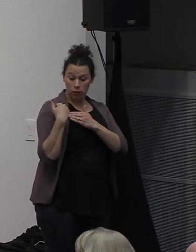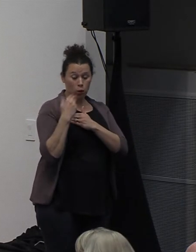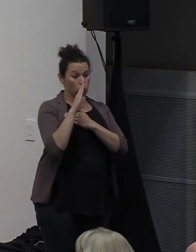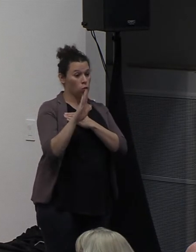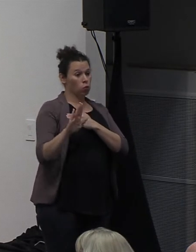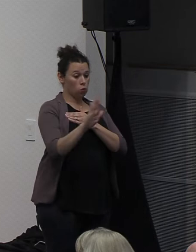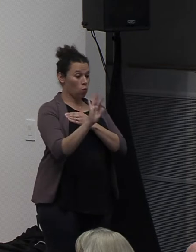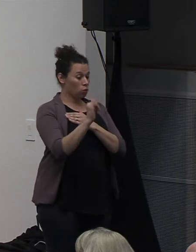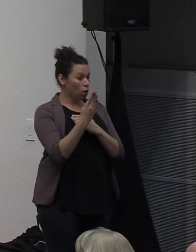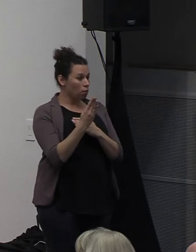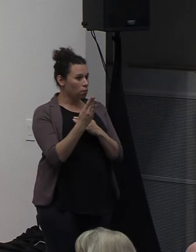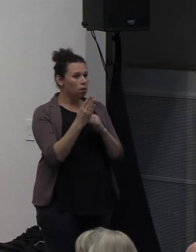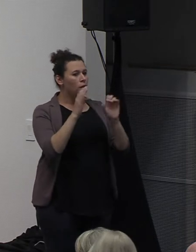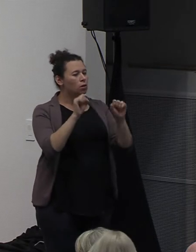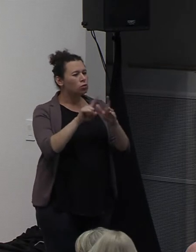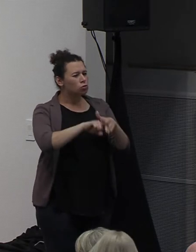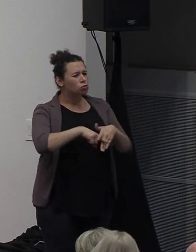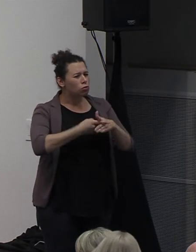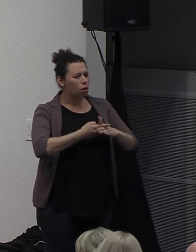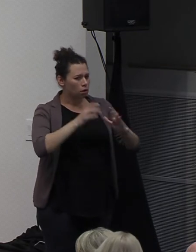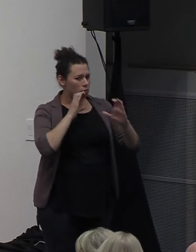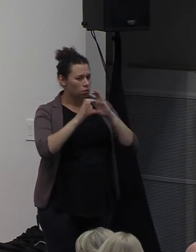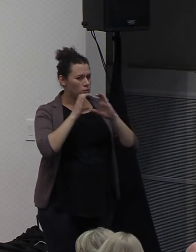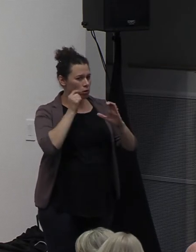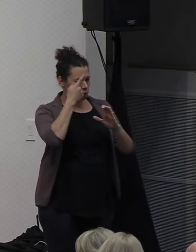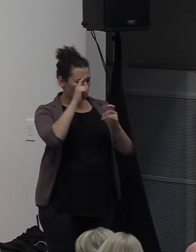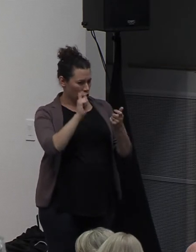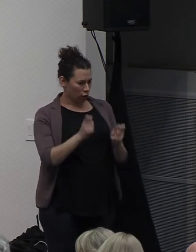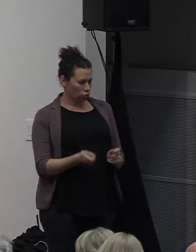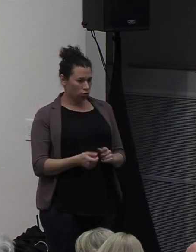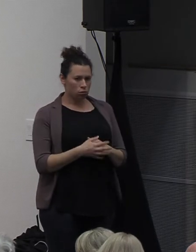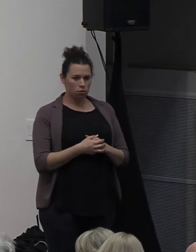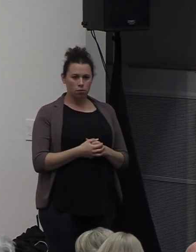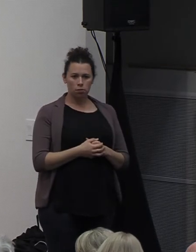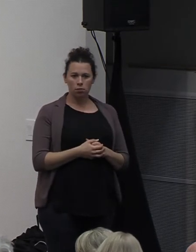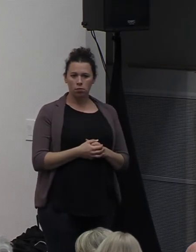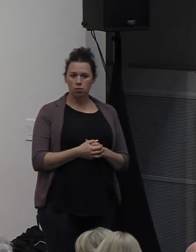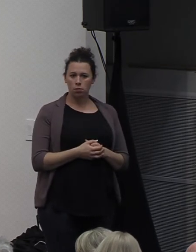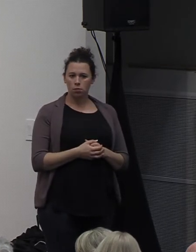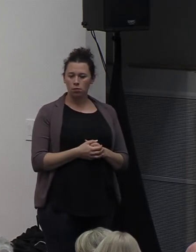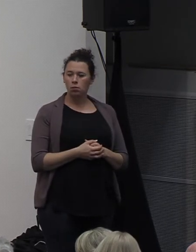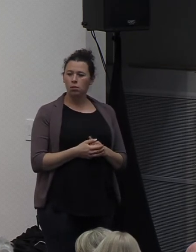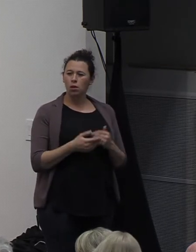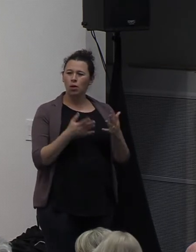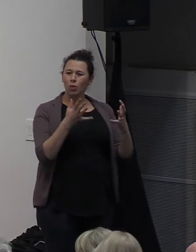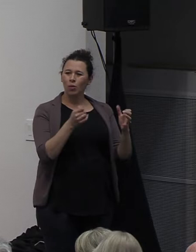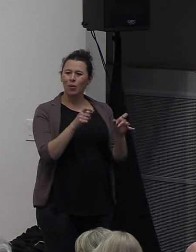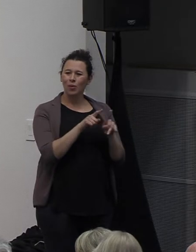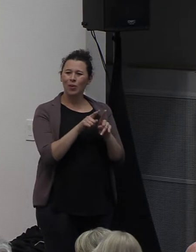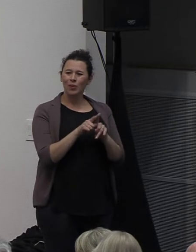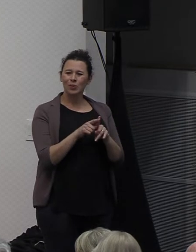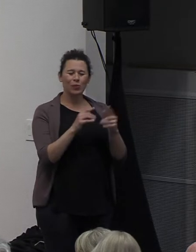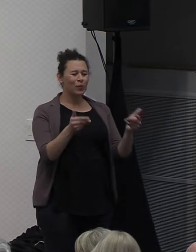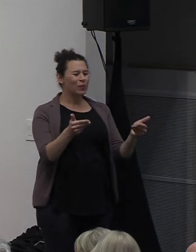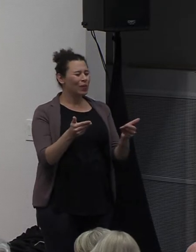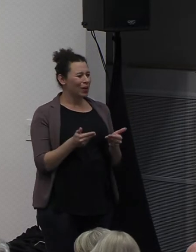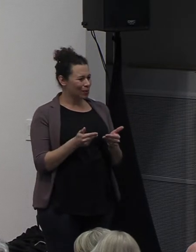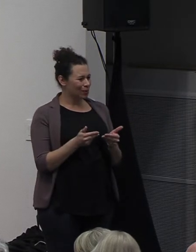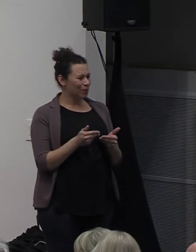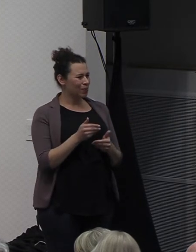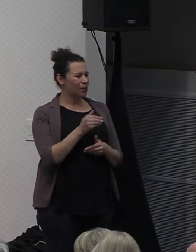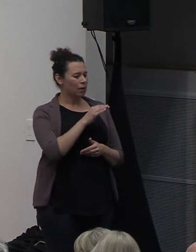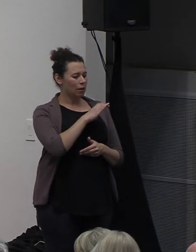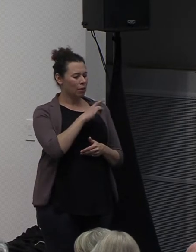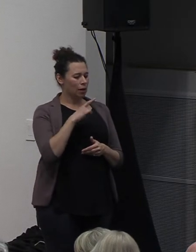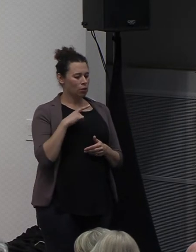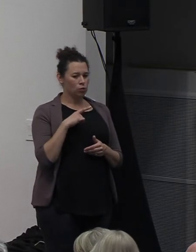conversation for change where needed in your circles of influence. We would like to extend a warm welcome to the Consul General of